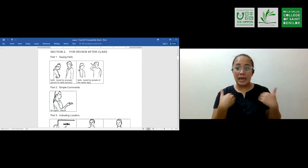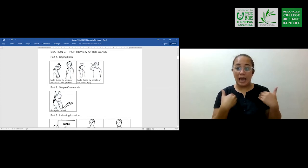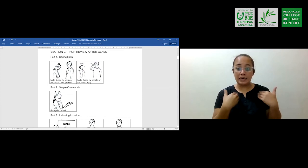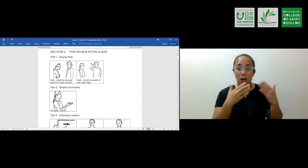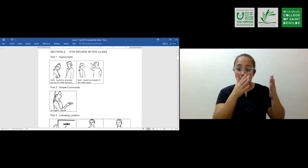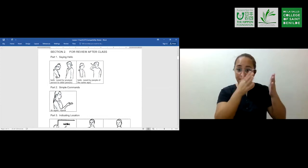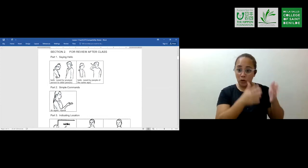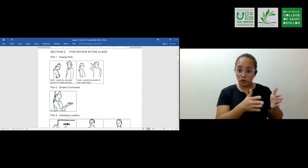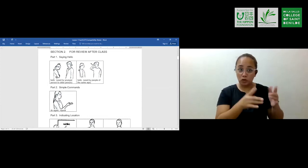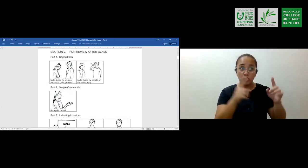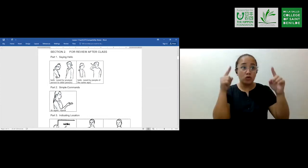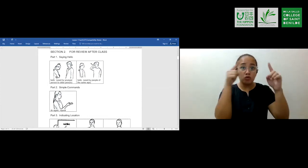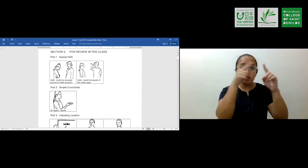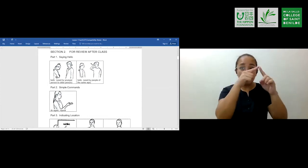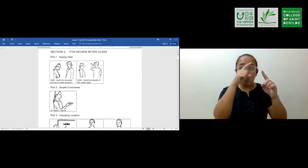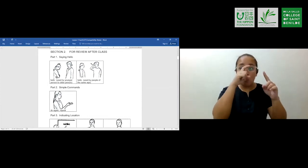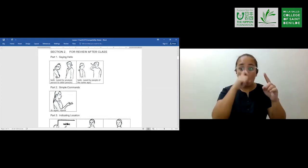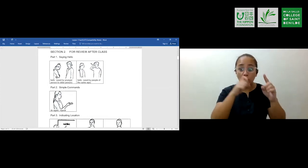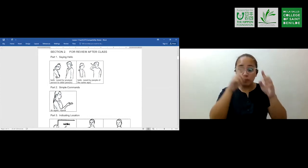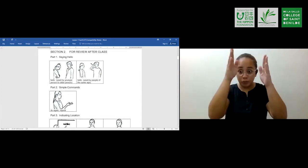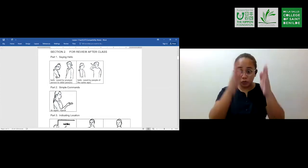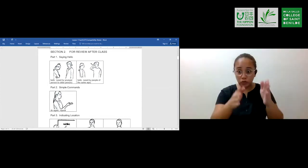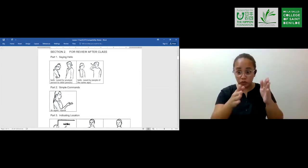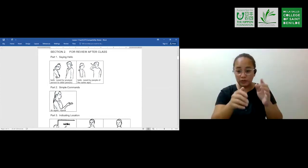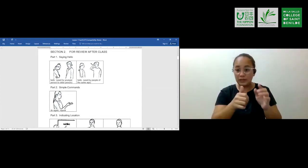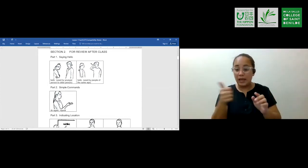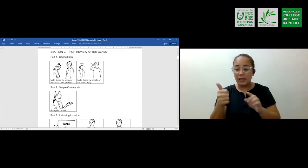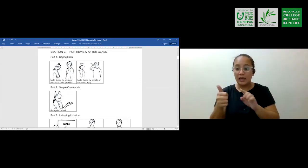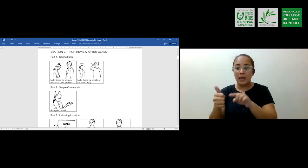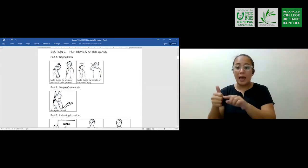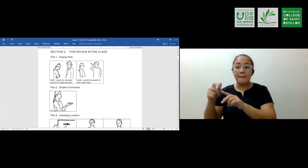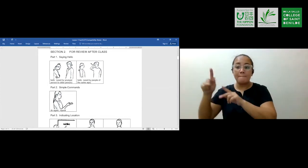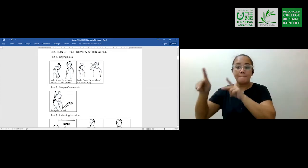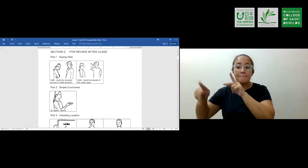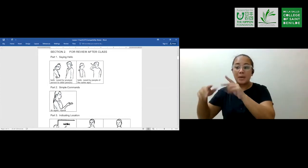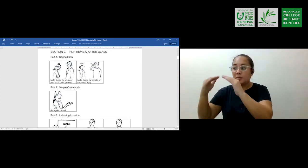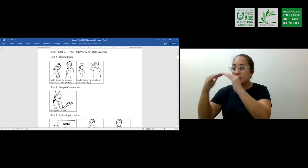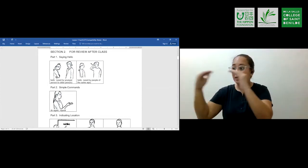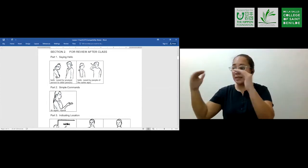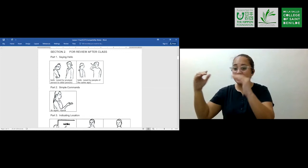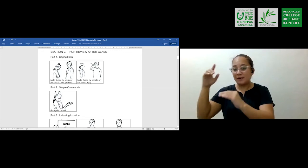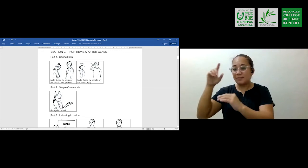person, and one used by people of the same age.